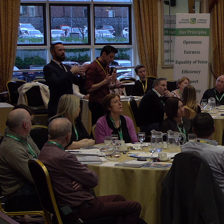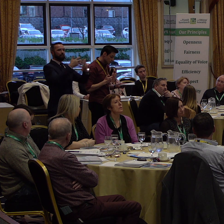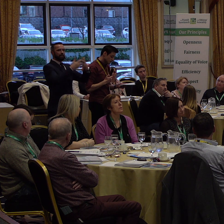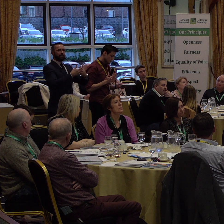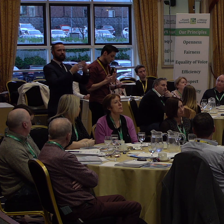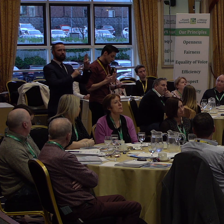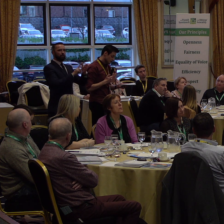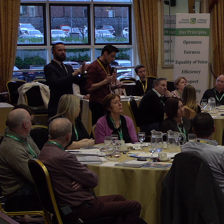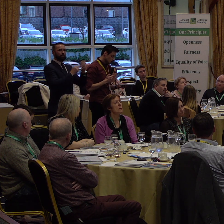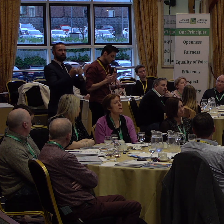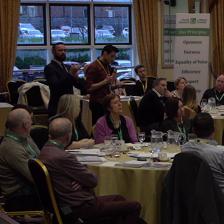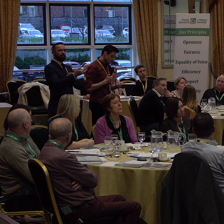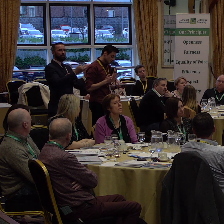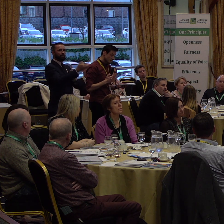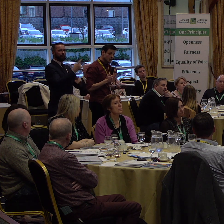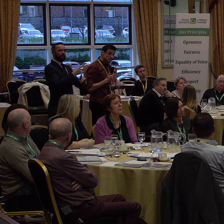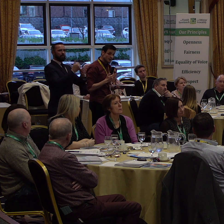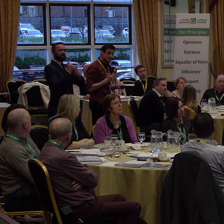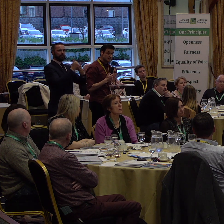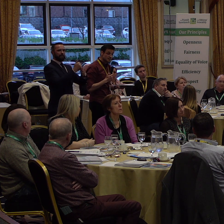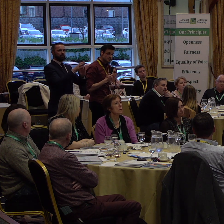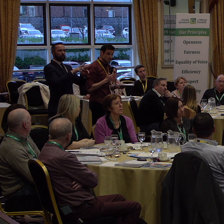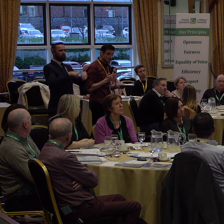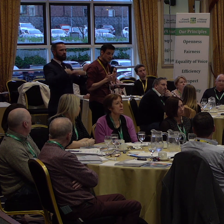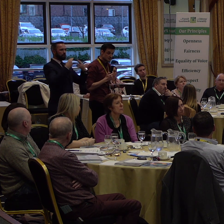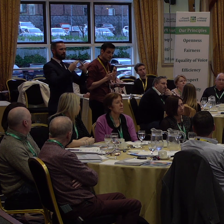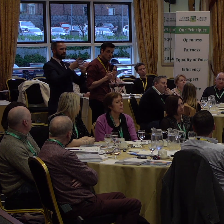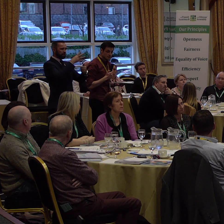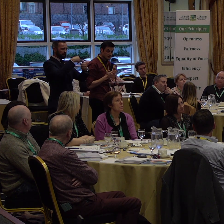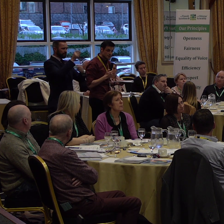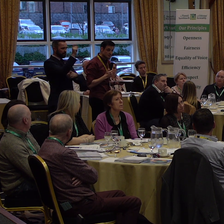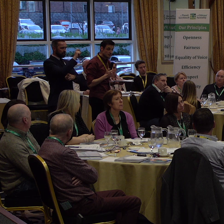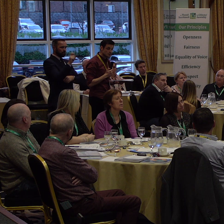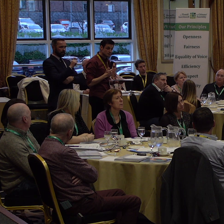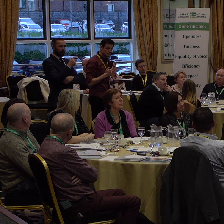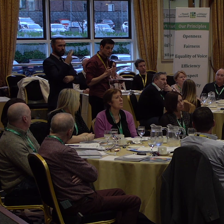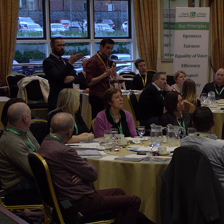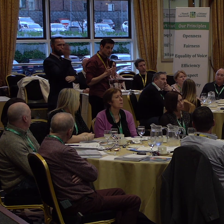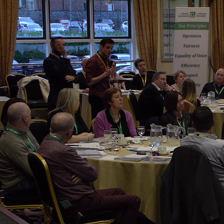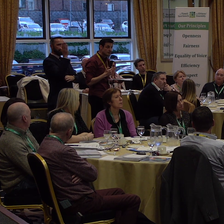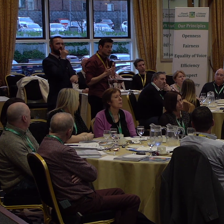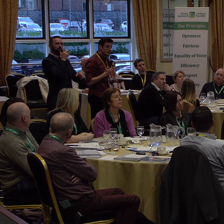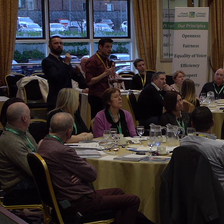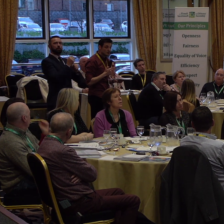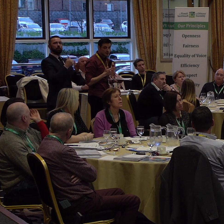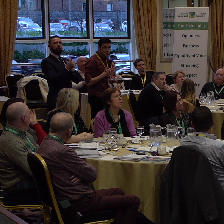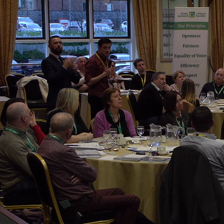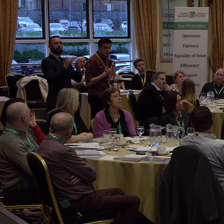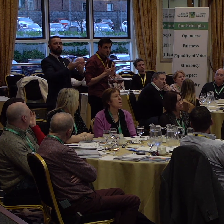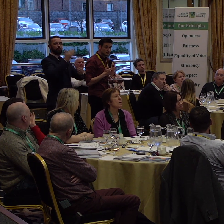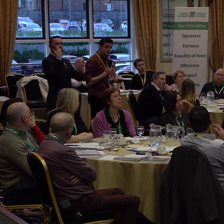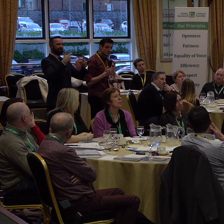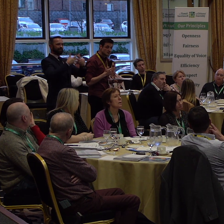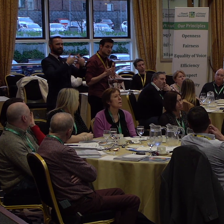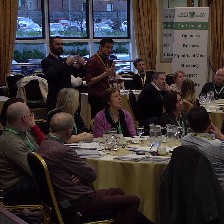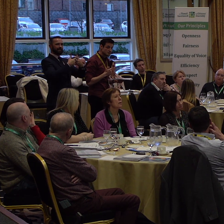should be used further to assist in respecting niche subjects. One of the speakers spoke about learning physics,